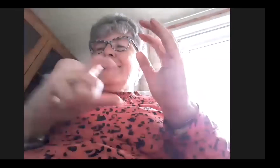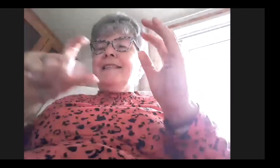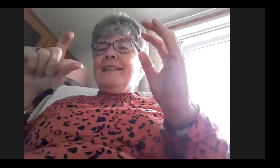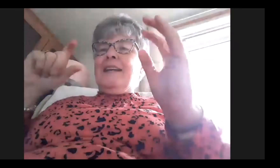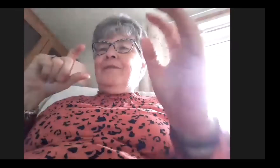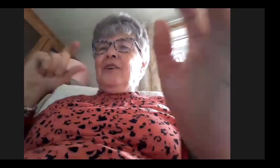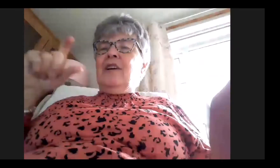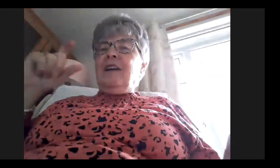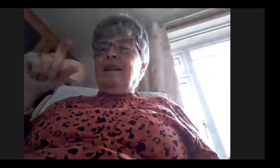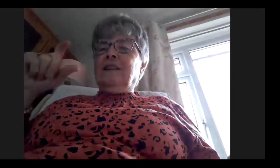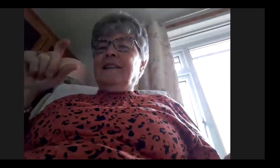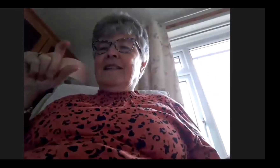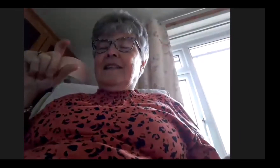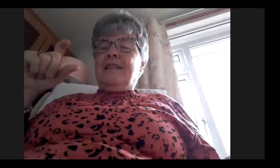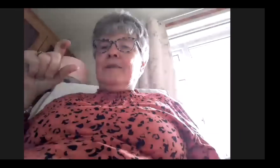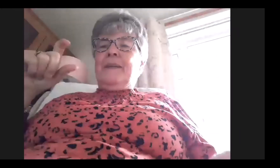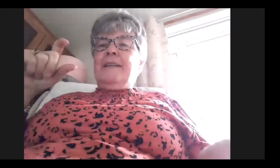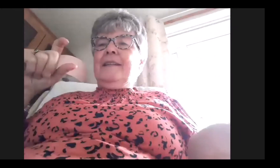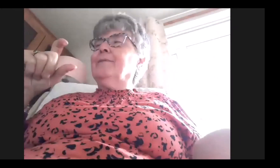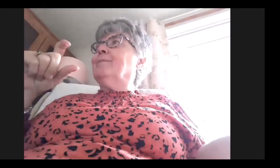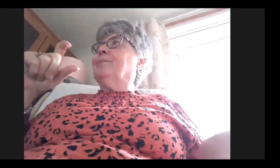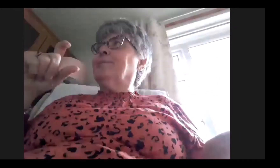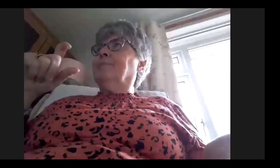C for Carl. He's disappeared.